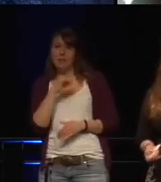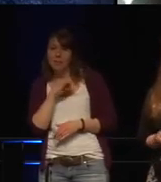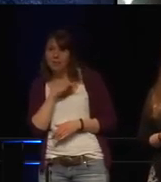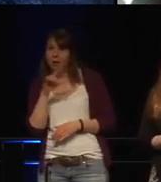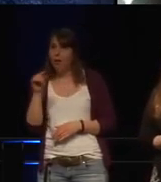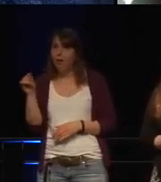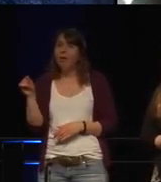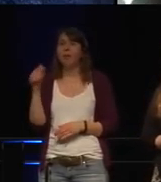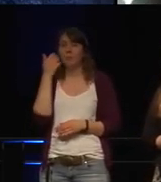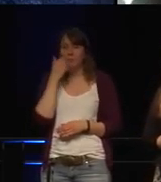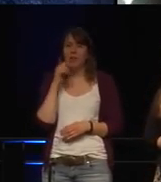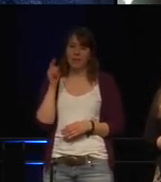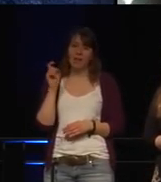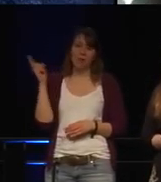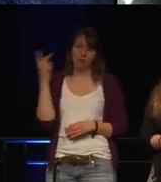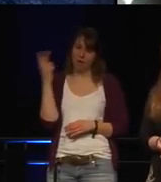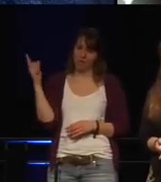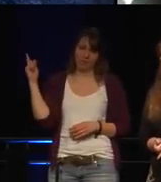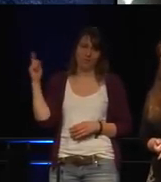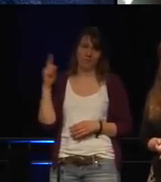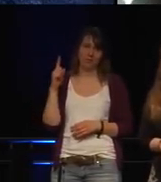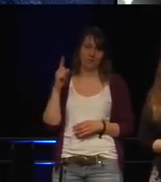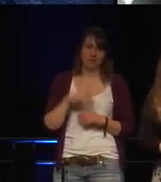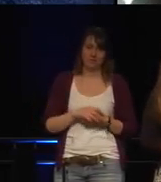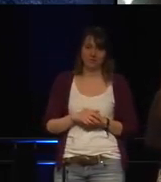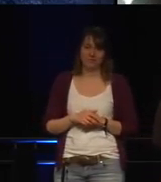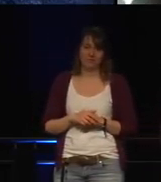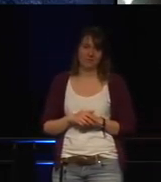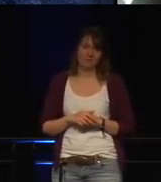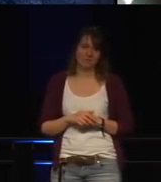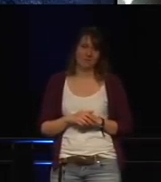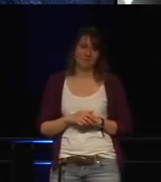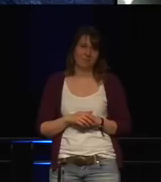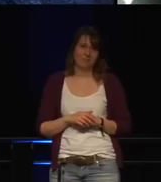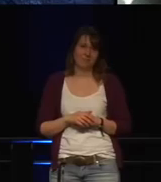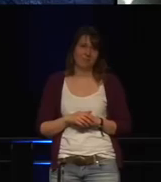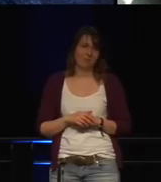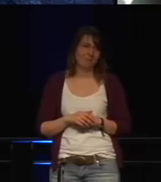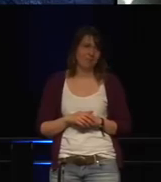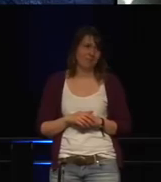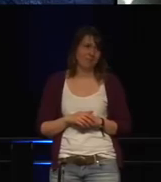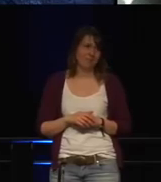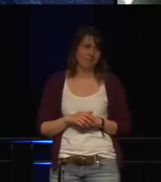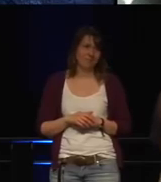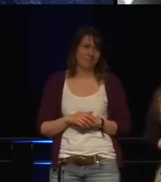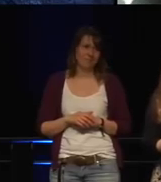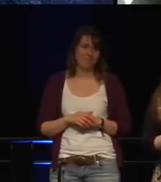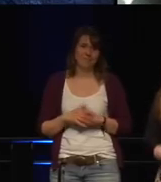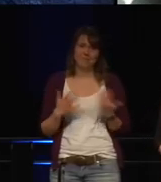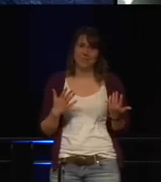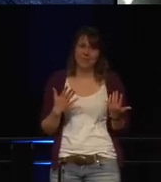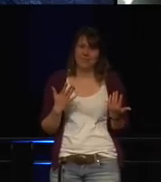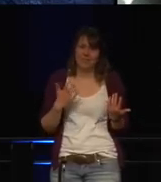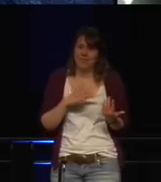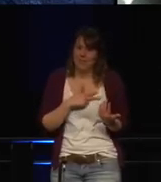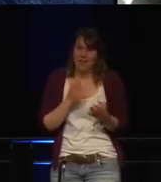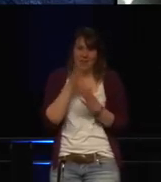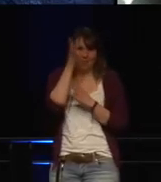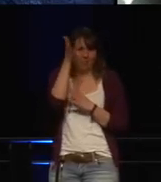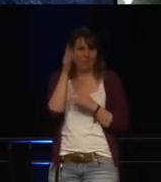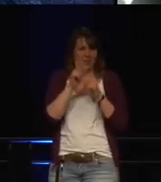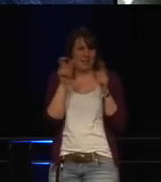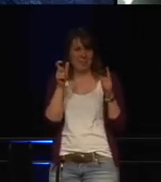So, there's also a story about a map of butt plugs in Berlin that are unsecure. Also, if you're